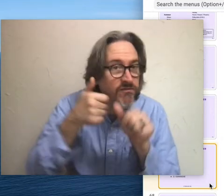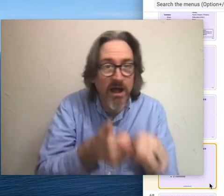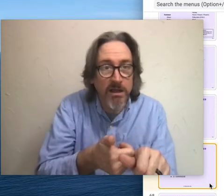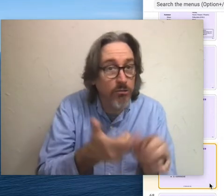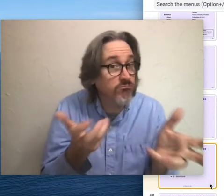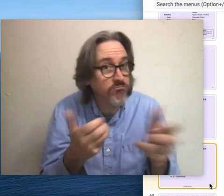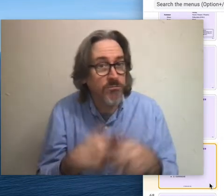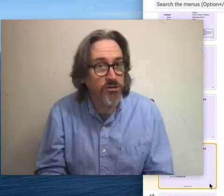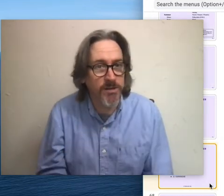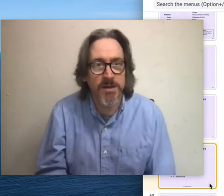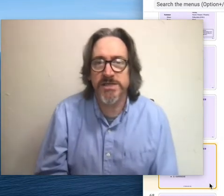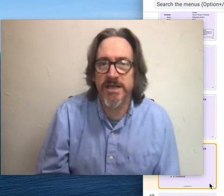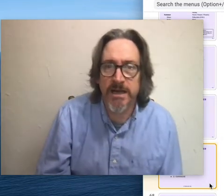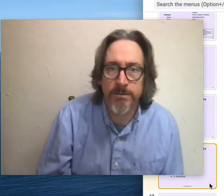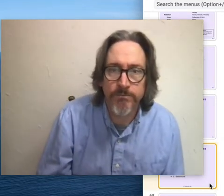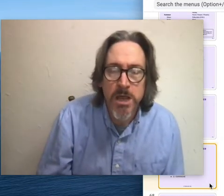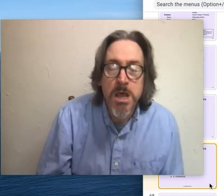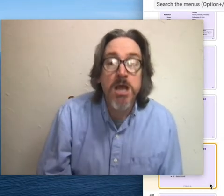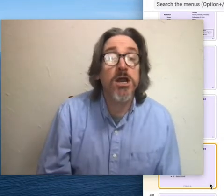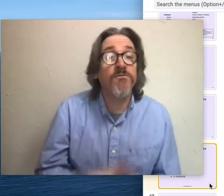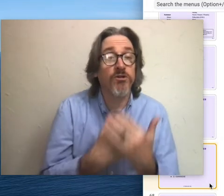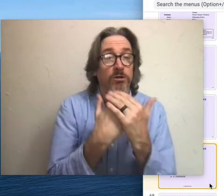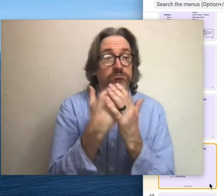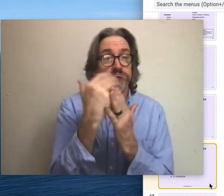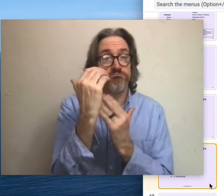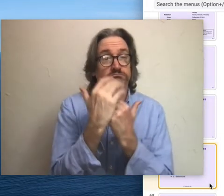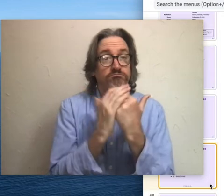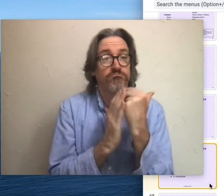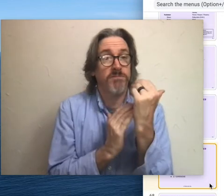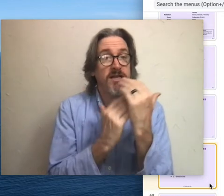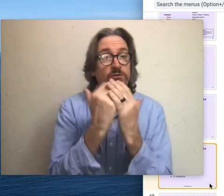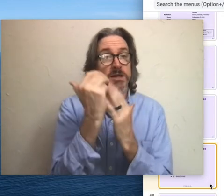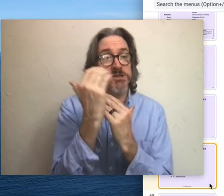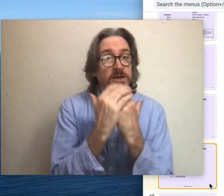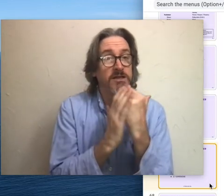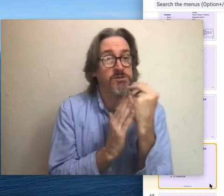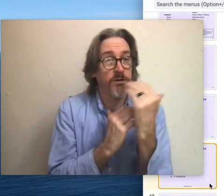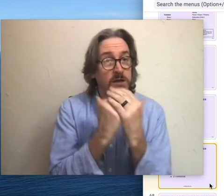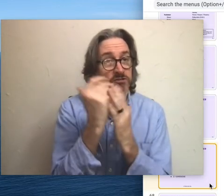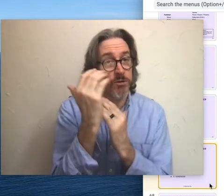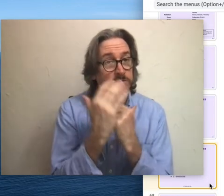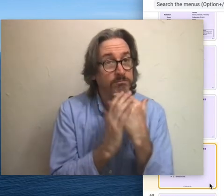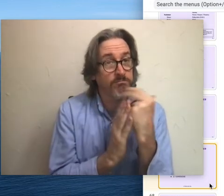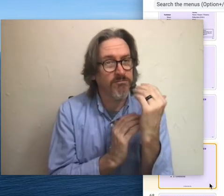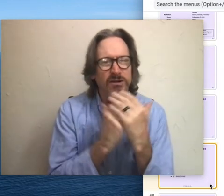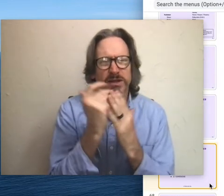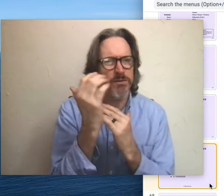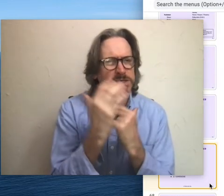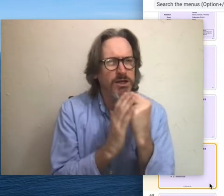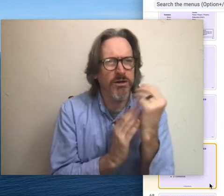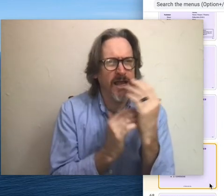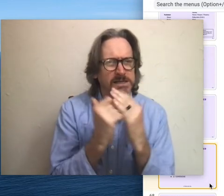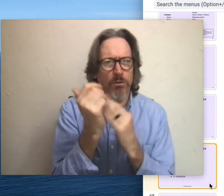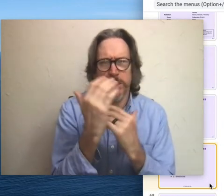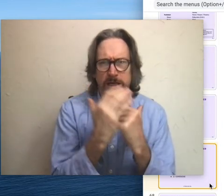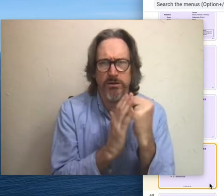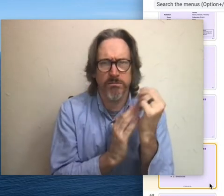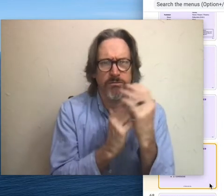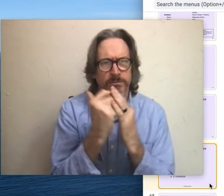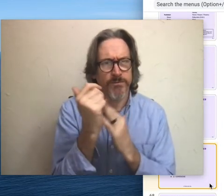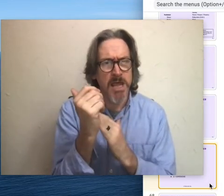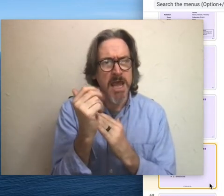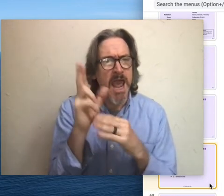Must follow. You'll sometimes see that. Comfortable. They never really explain this one, comfortable. I don't think it was in ASL 1